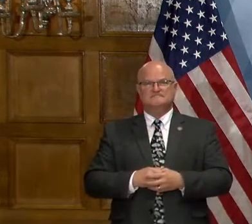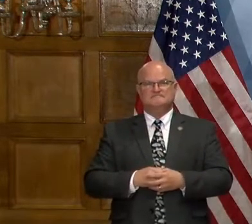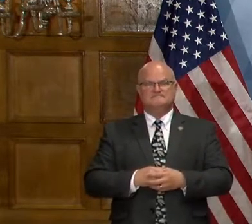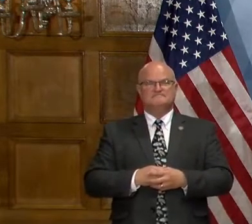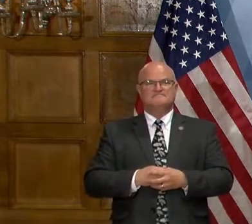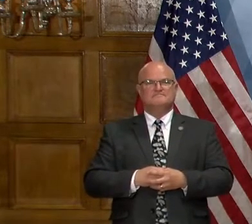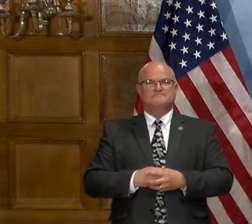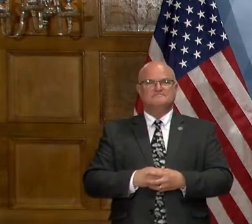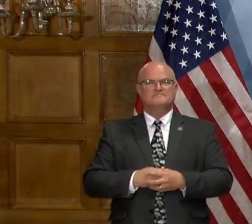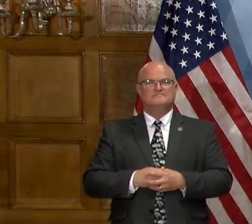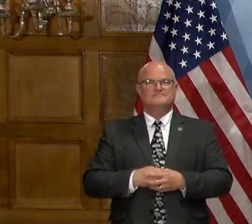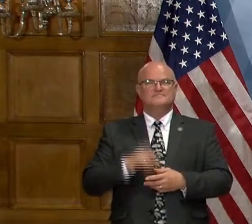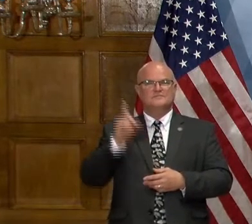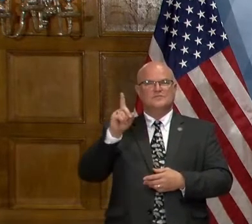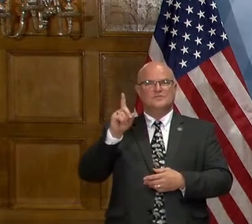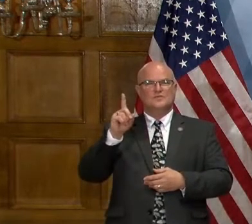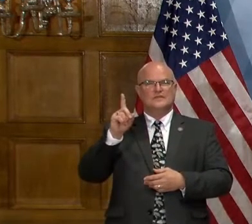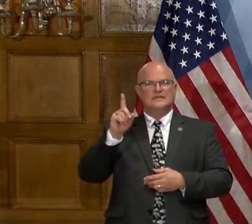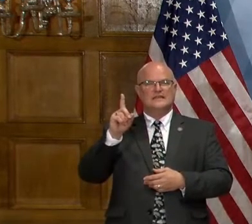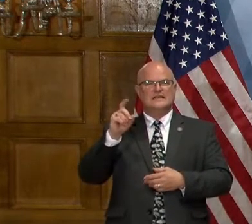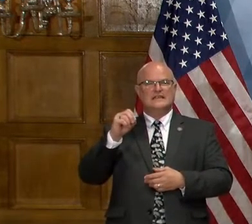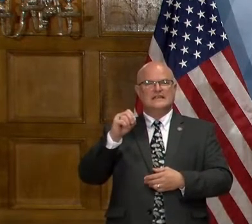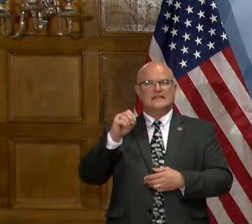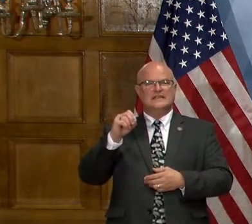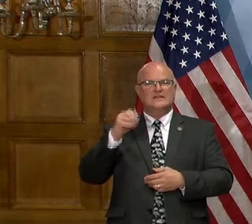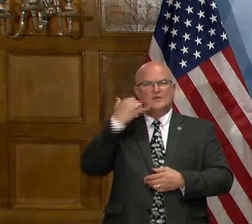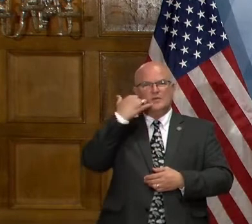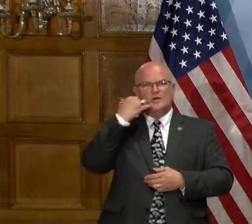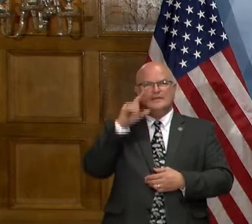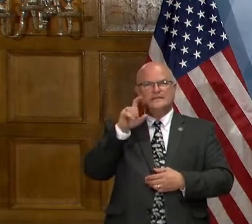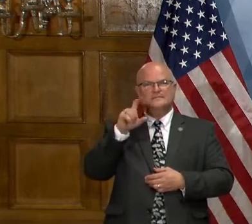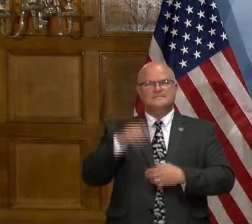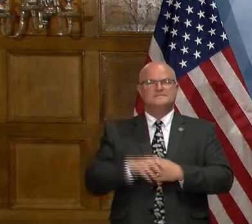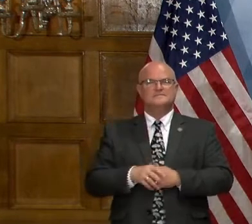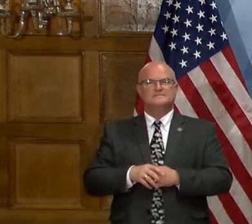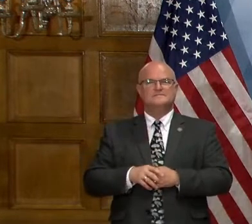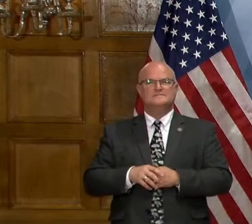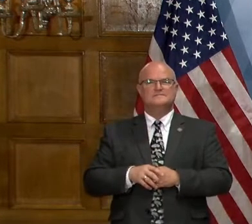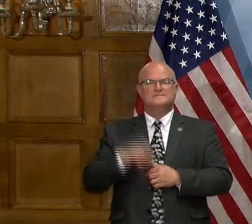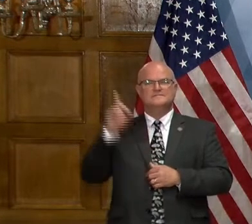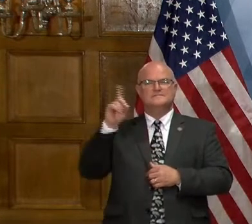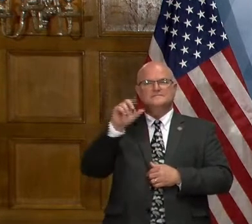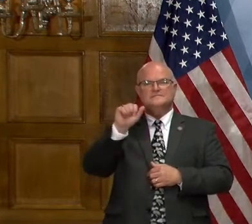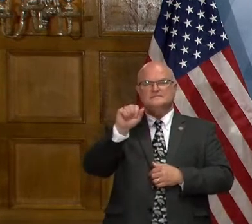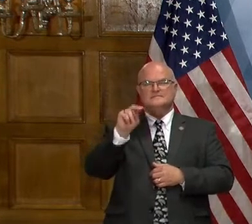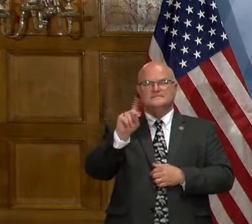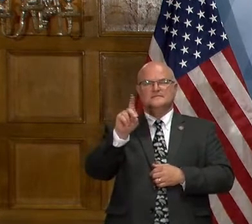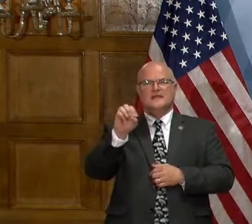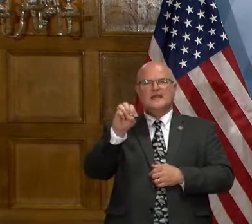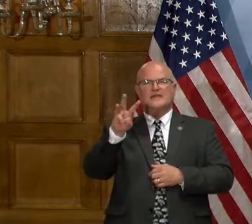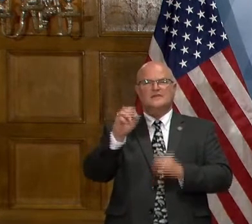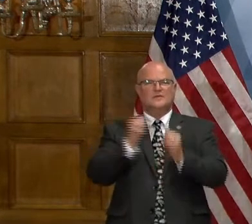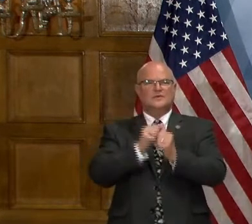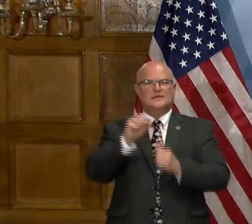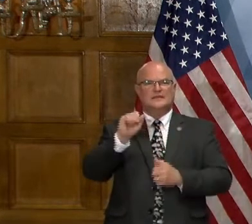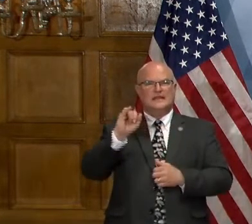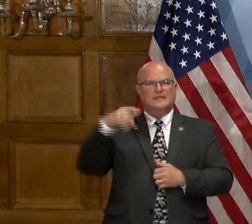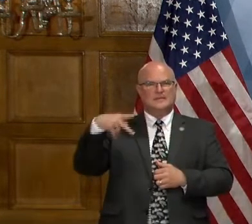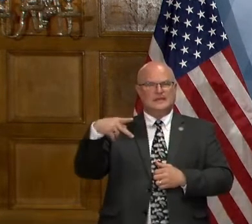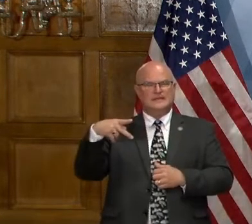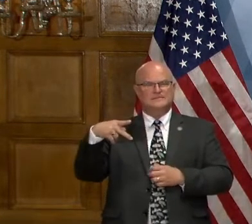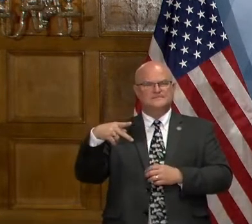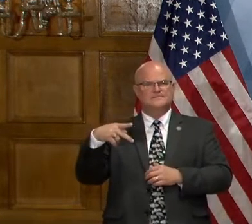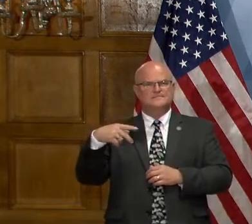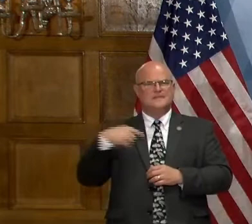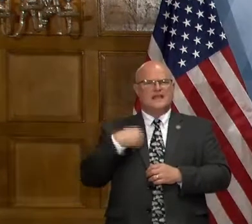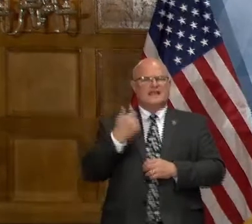prudent. Let's go remotely. Are there any questions remotely? Yeah, Governor, this is Andrew with AP. Had a couple